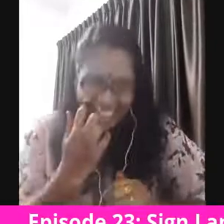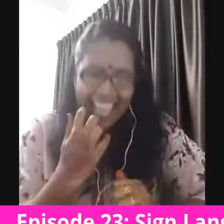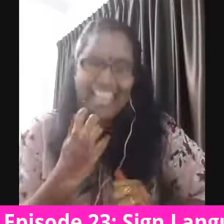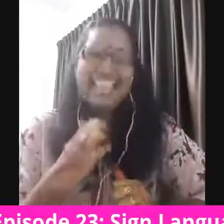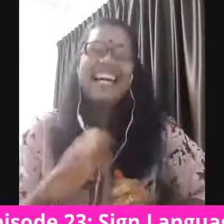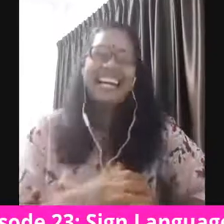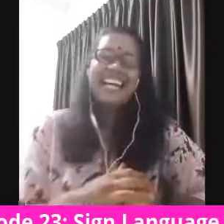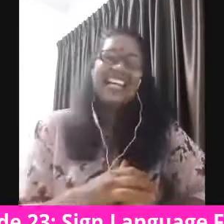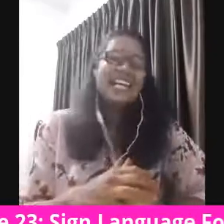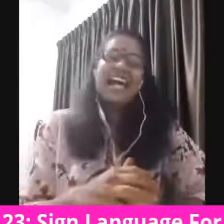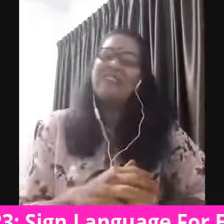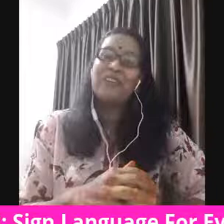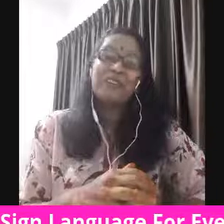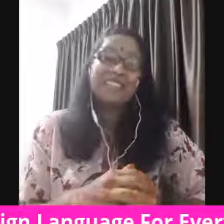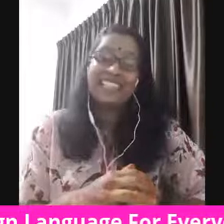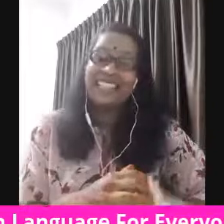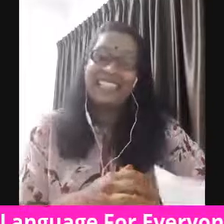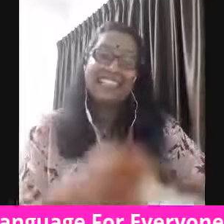Yeah.